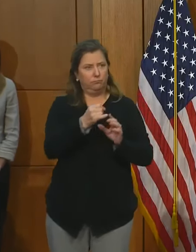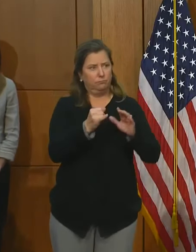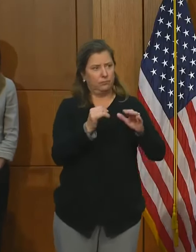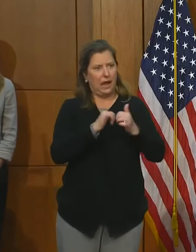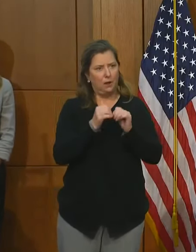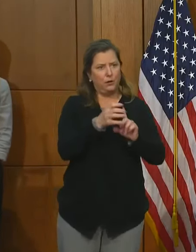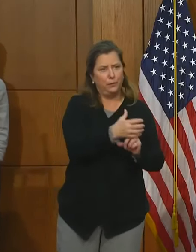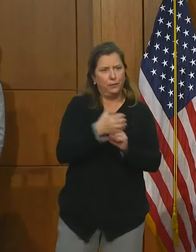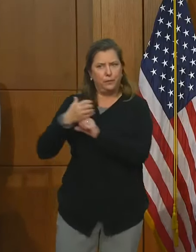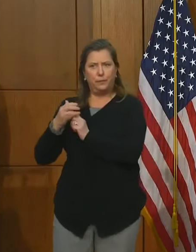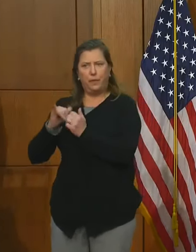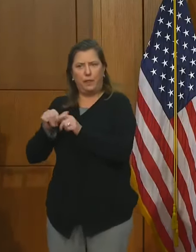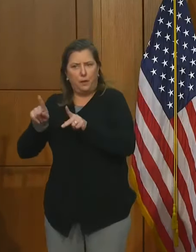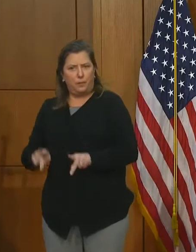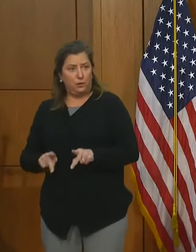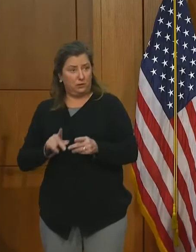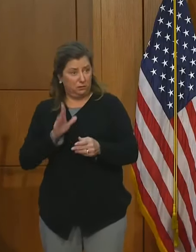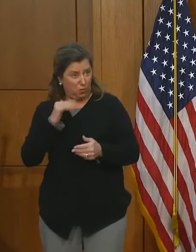time?